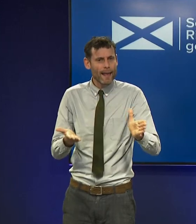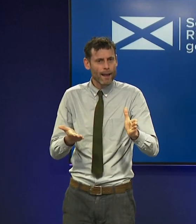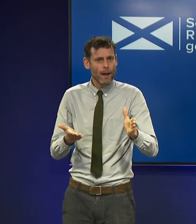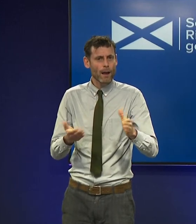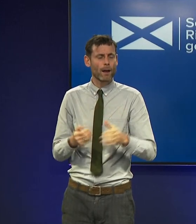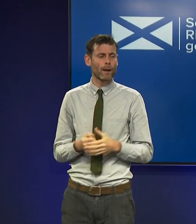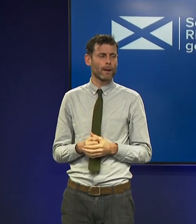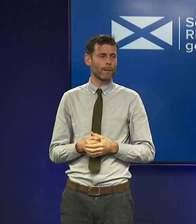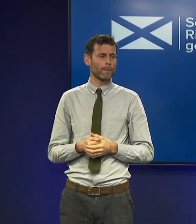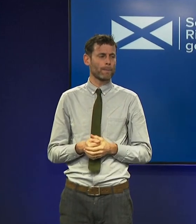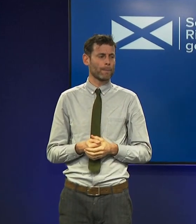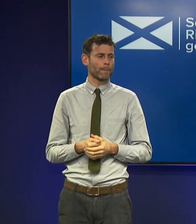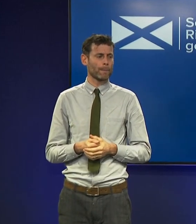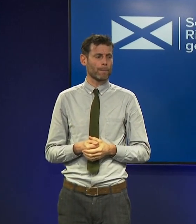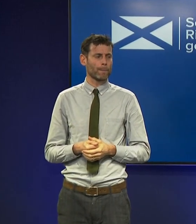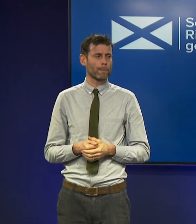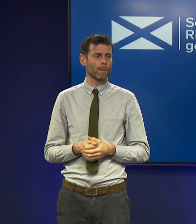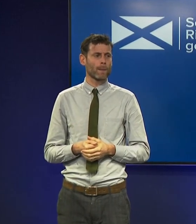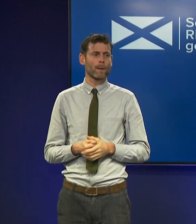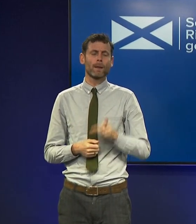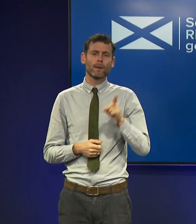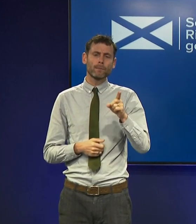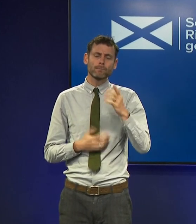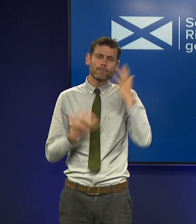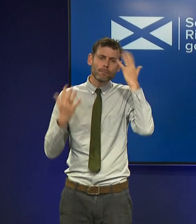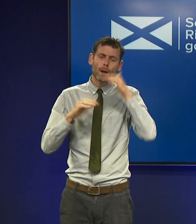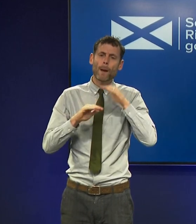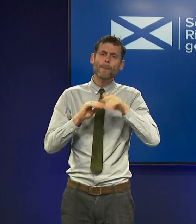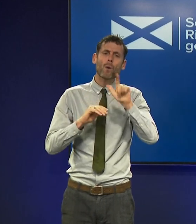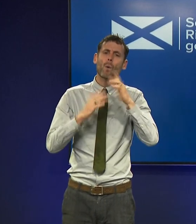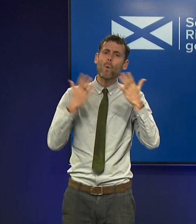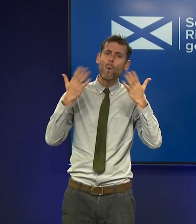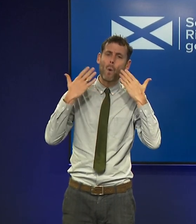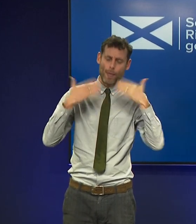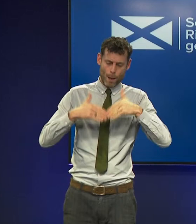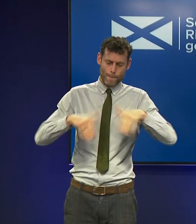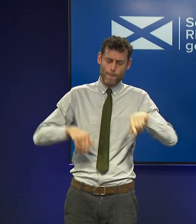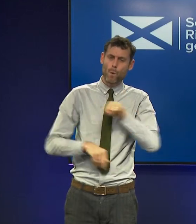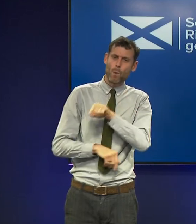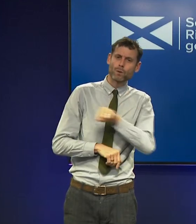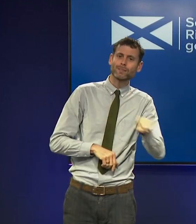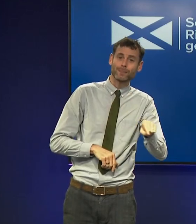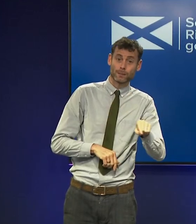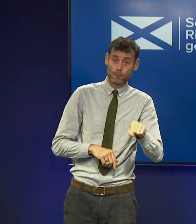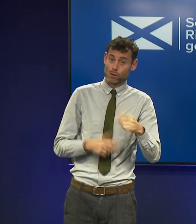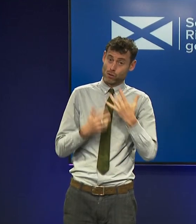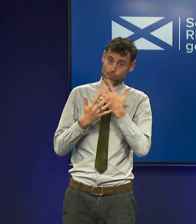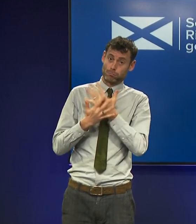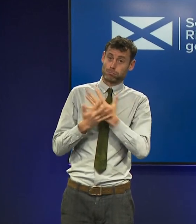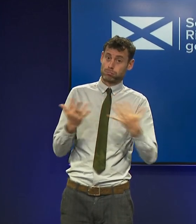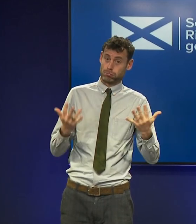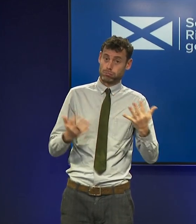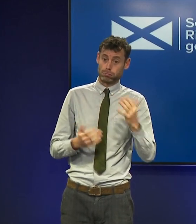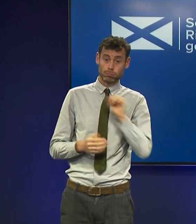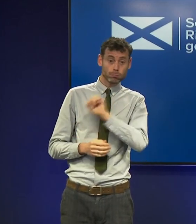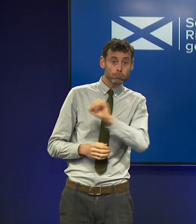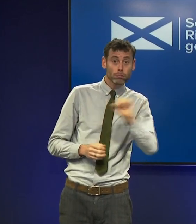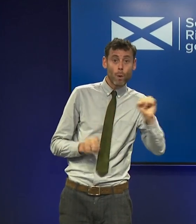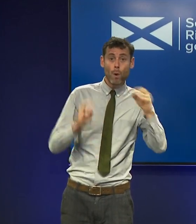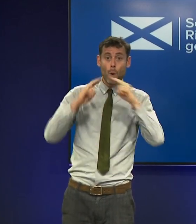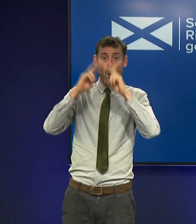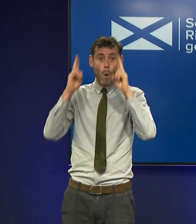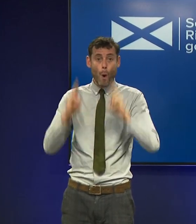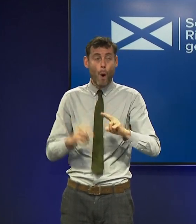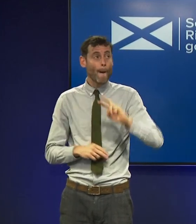your very important point about weather disruption, there are large numbers of people in the borders elsewhere